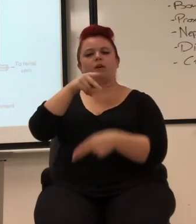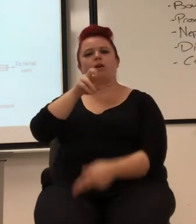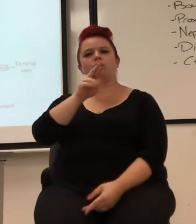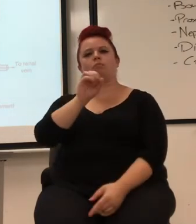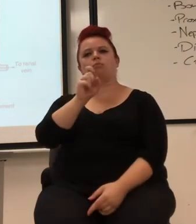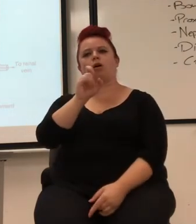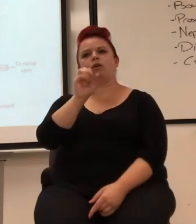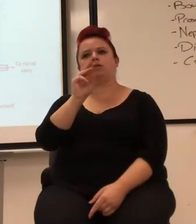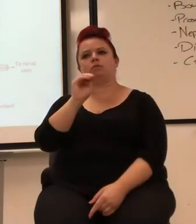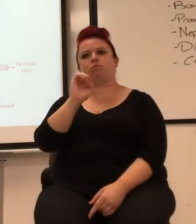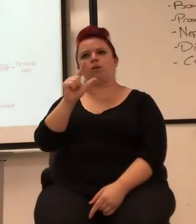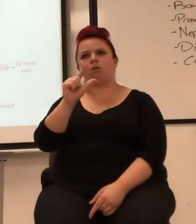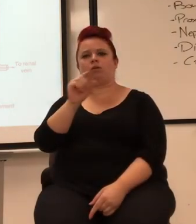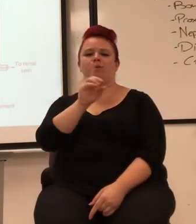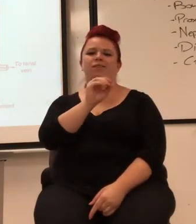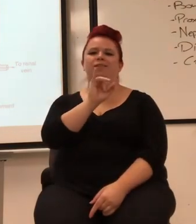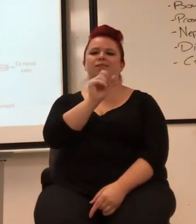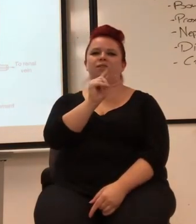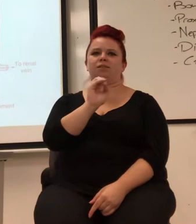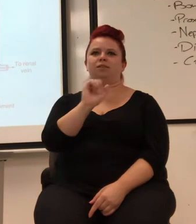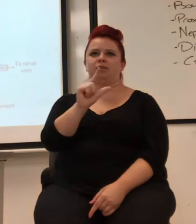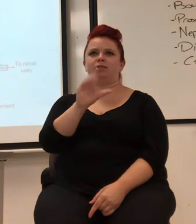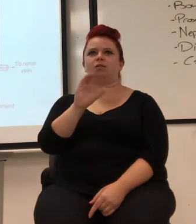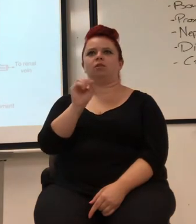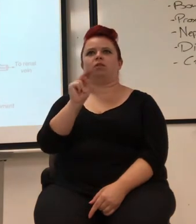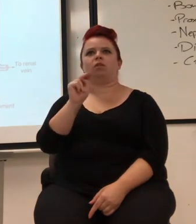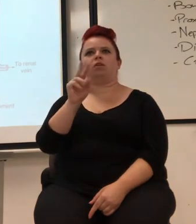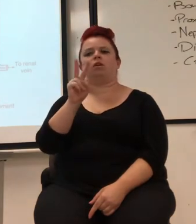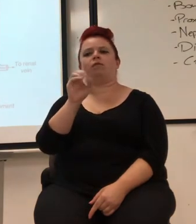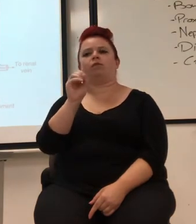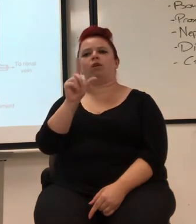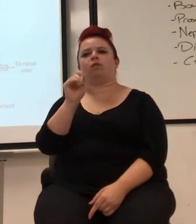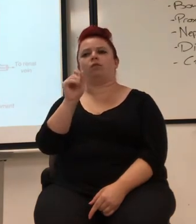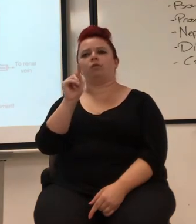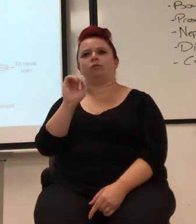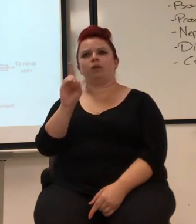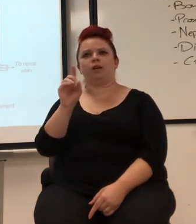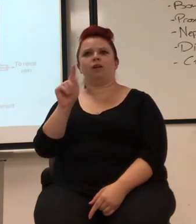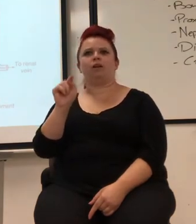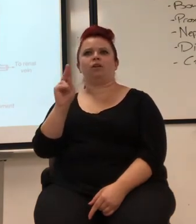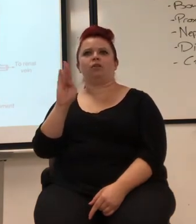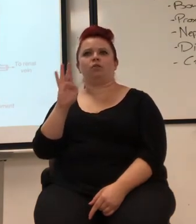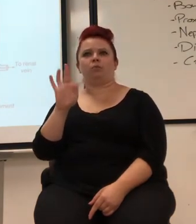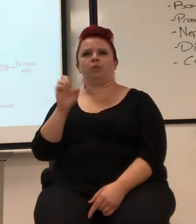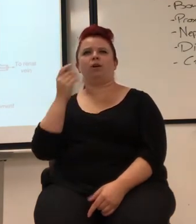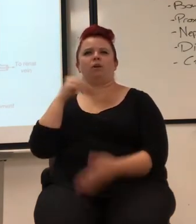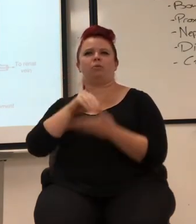also named distal convoluted tubule. Just to match, I'll just put that here just to match. Distal